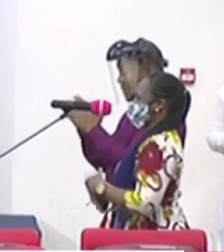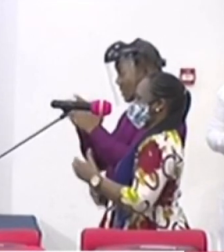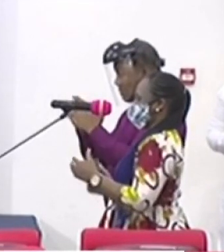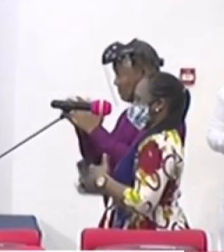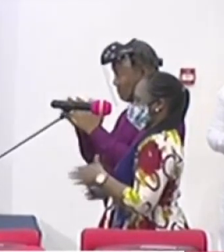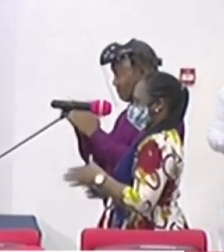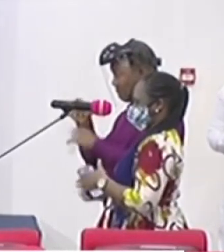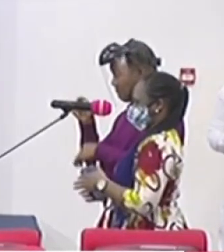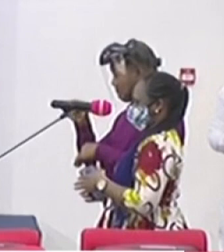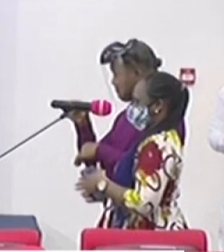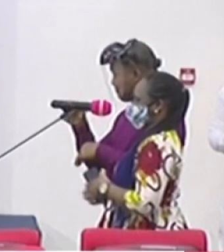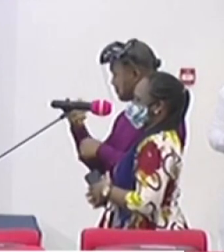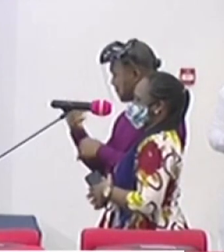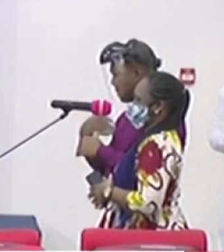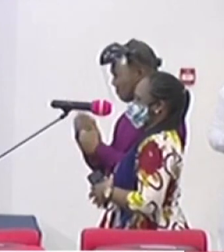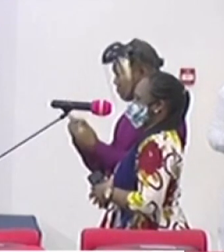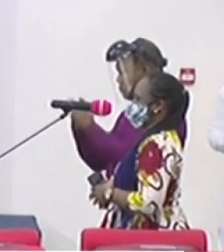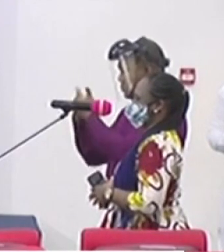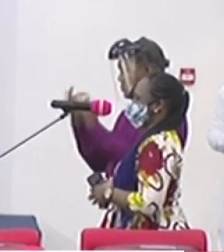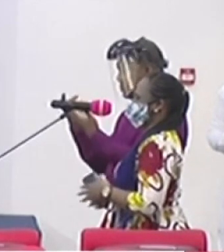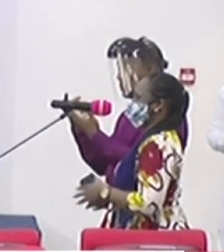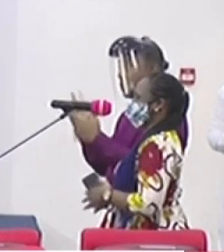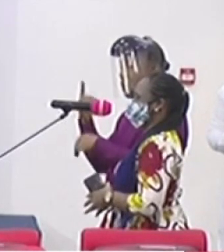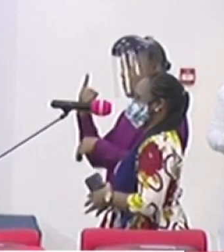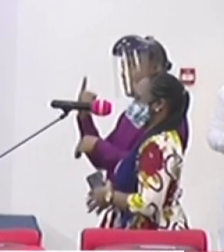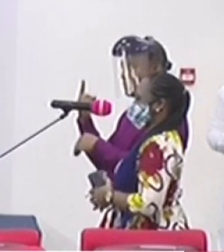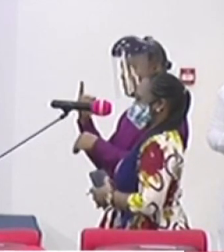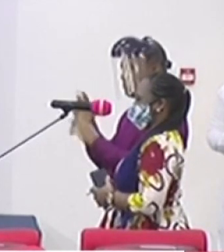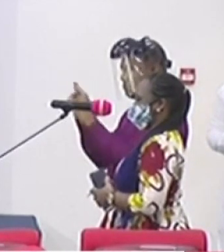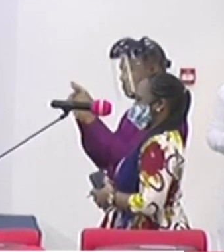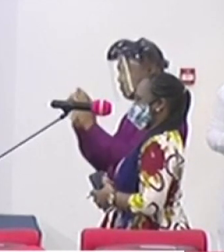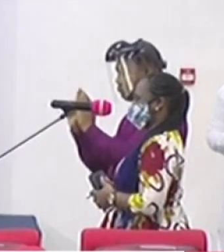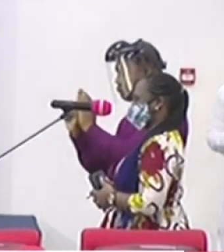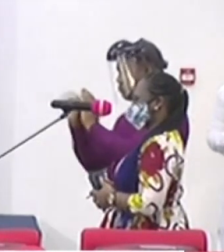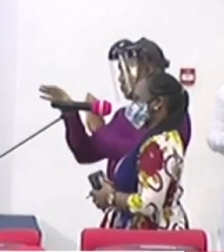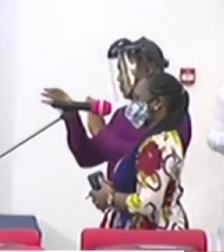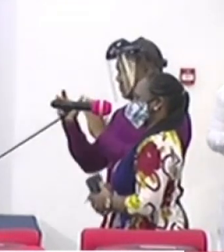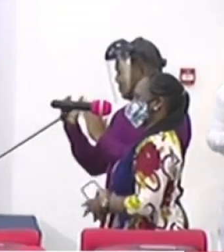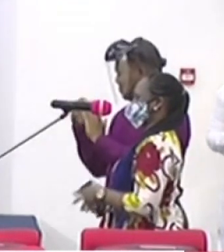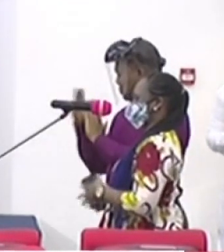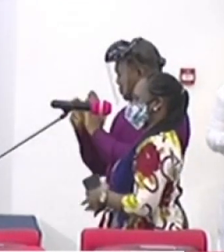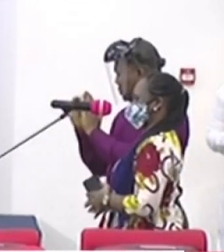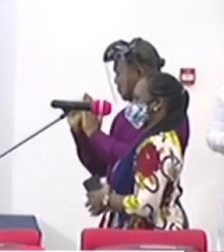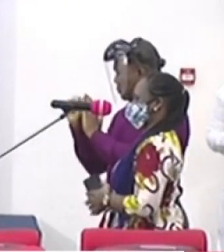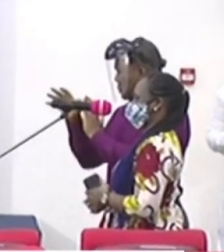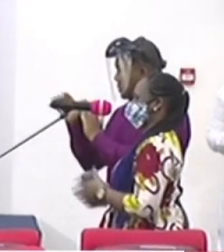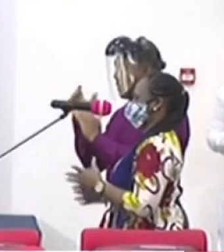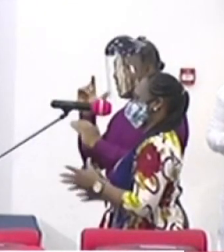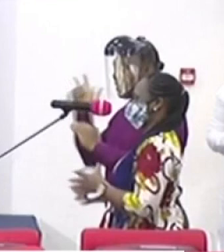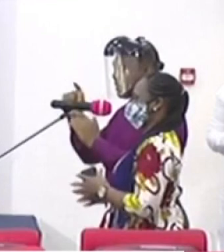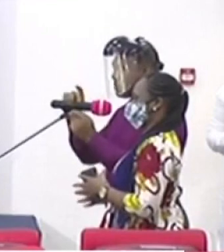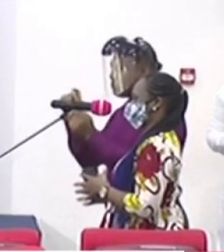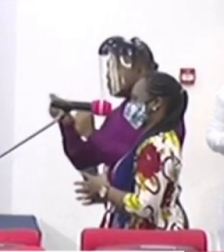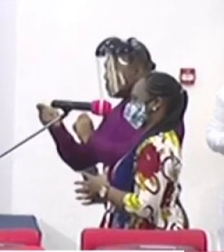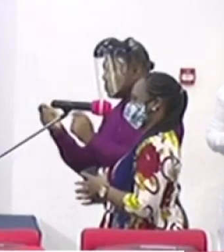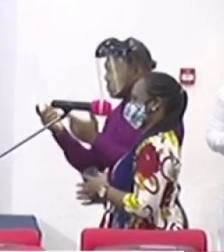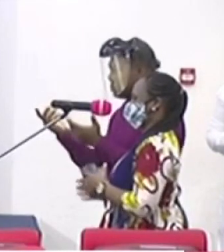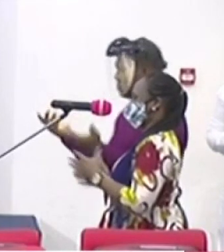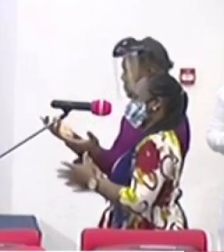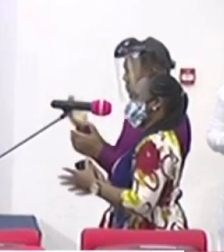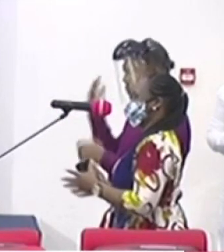where a result was posted within few hours. It was changed again. It becomes very confusing, and